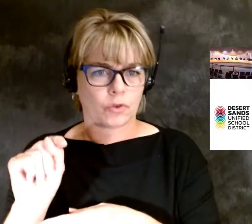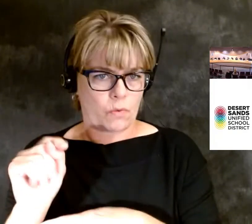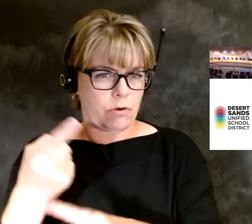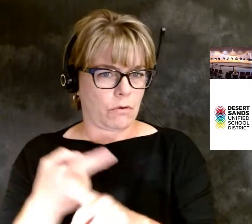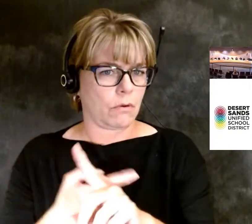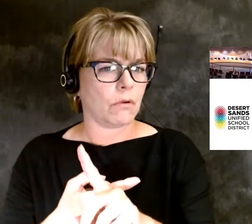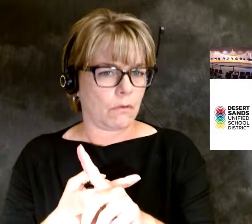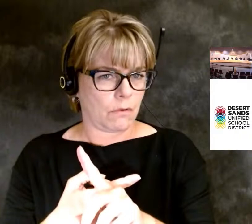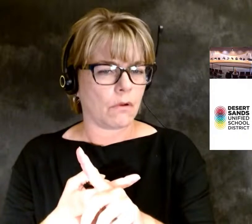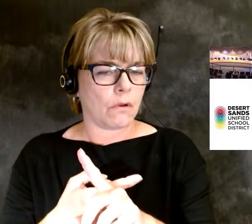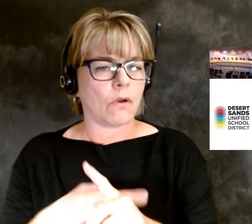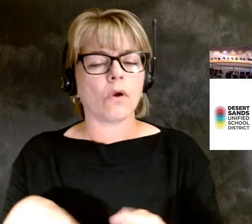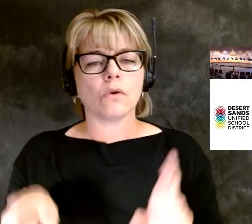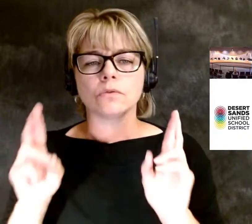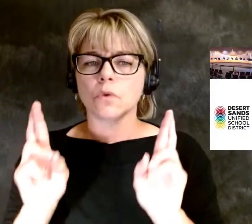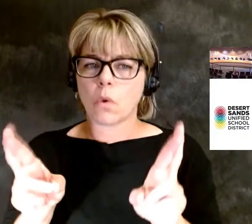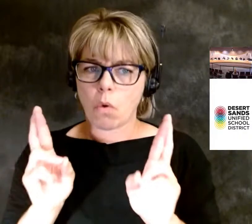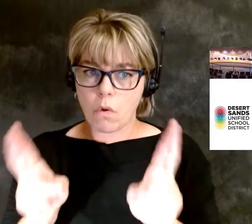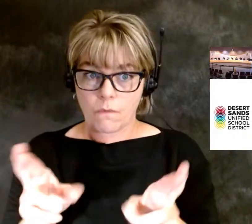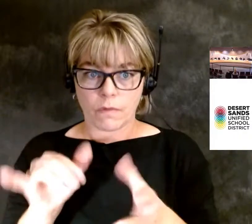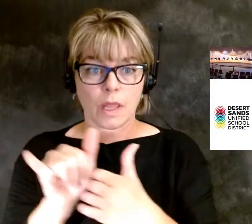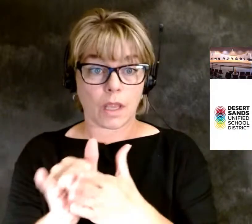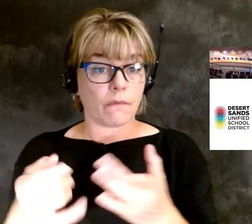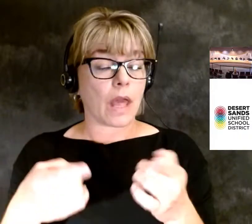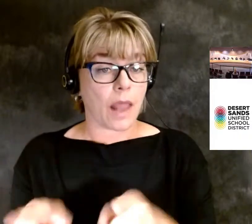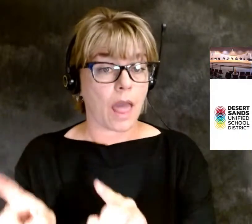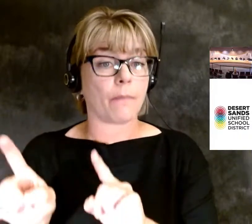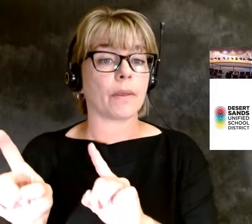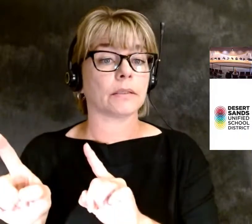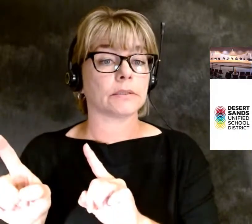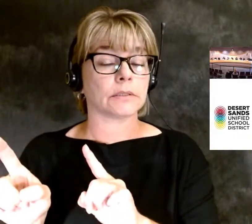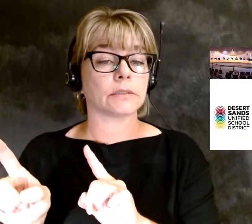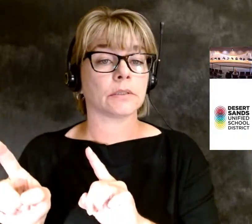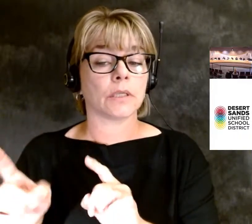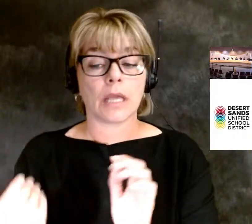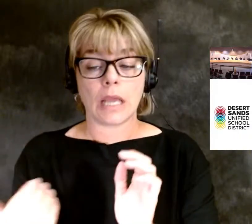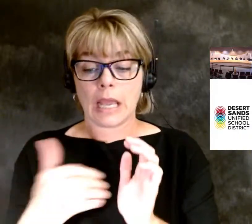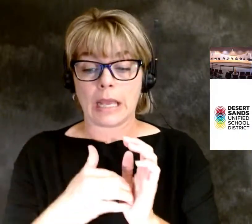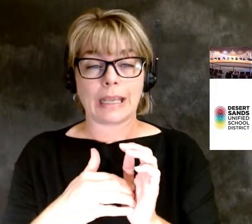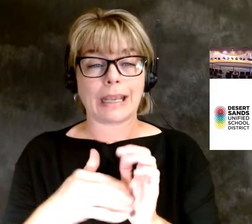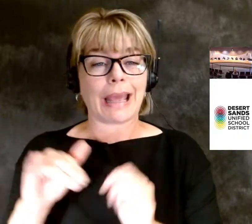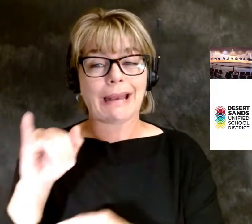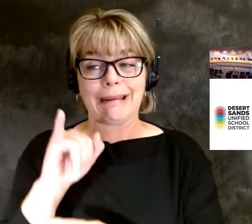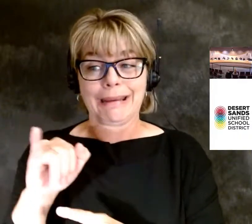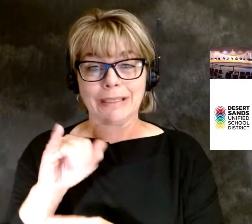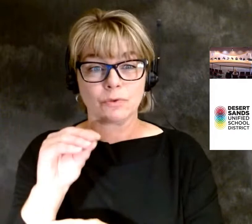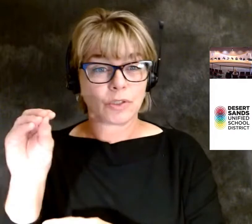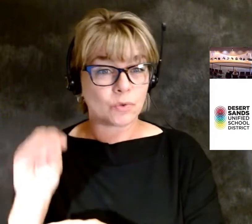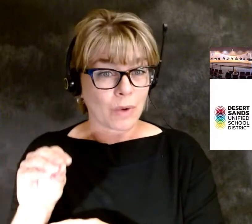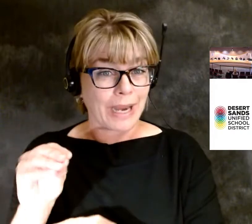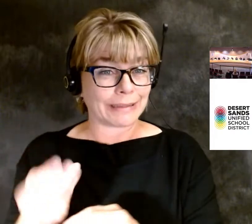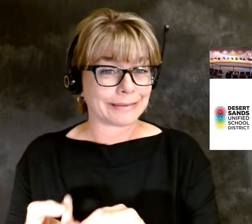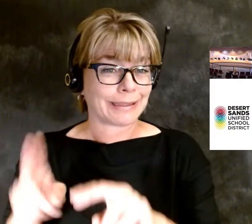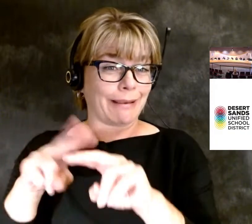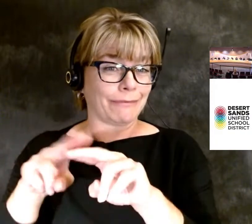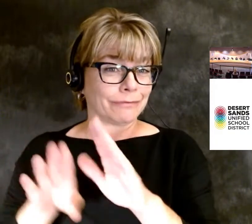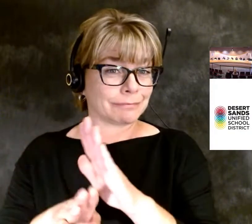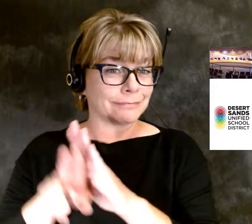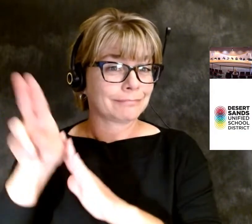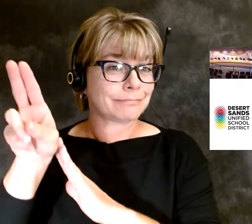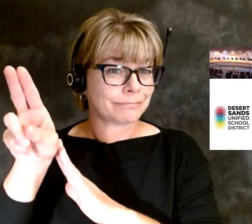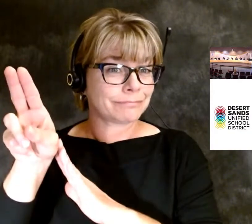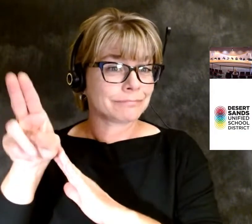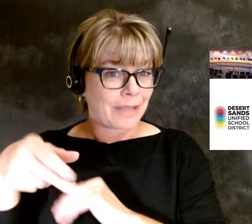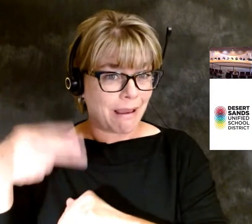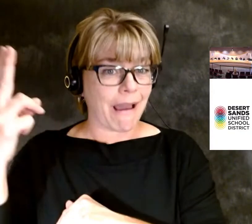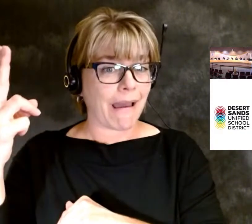that materializes. And again, interest rates hikes are high. The banking industry hasn't caught